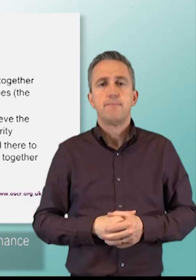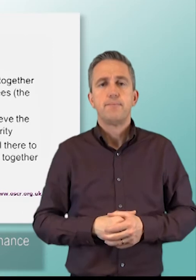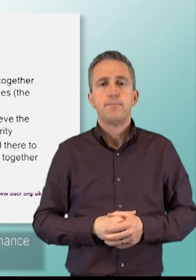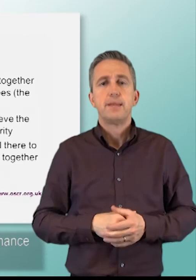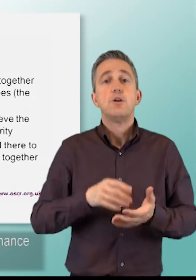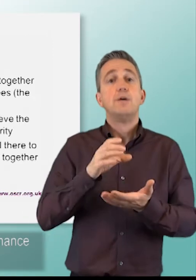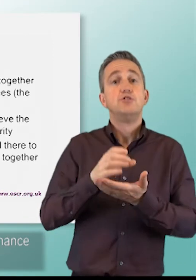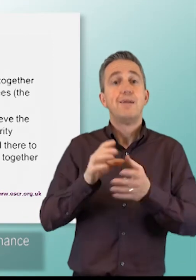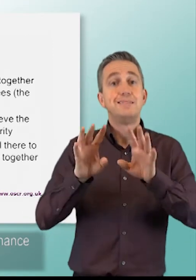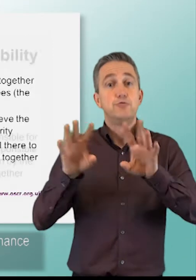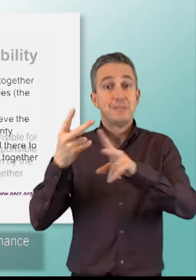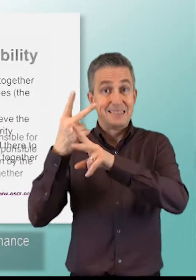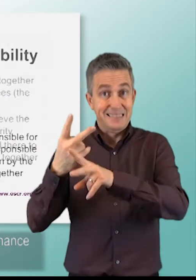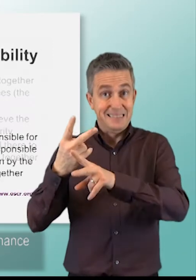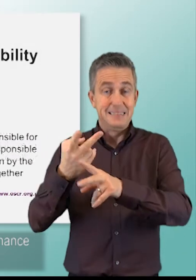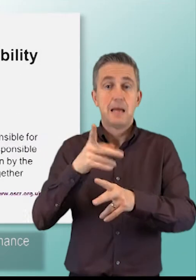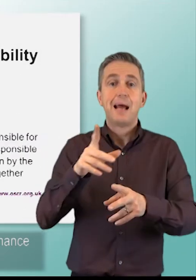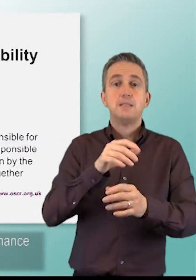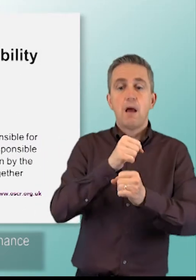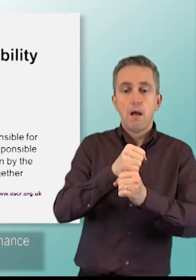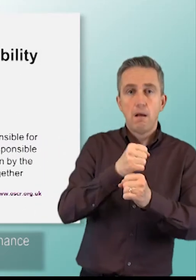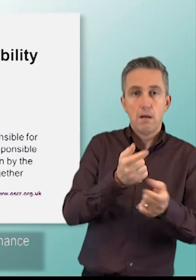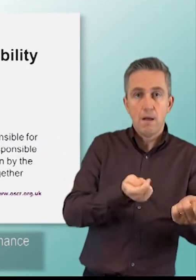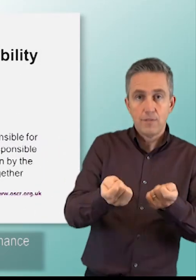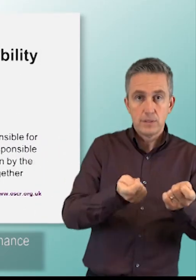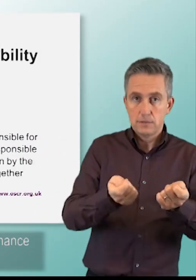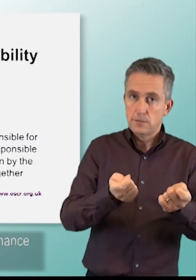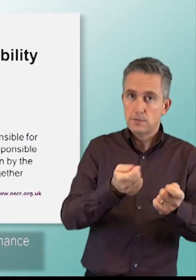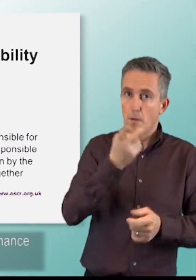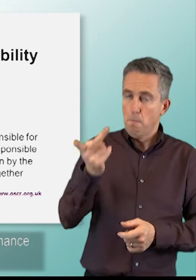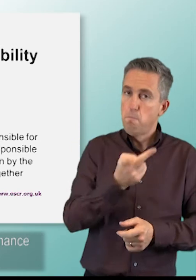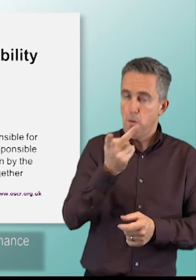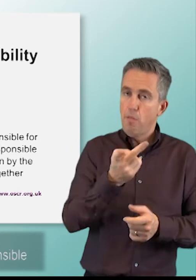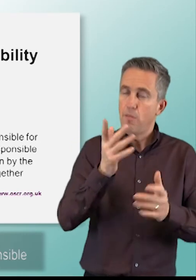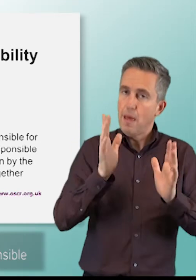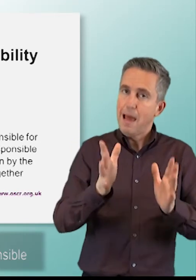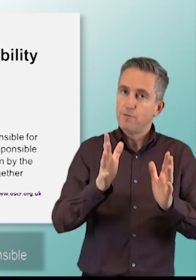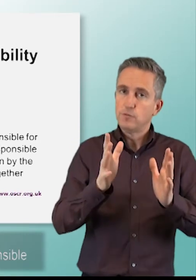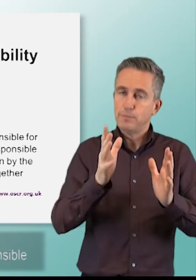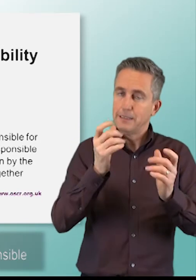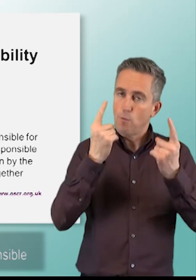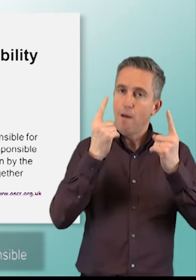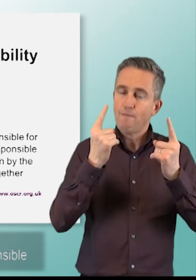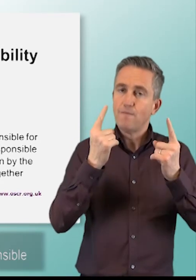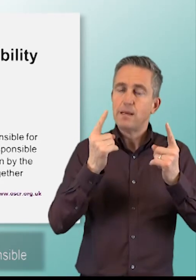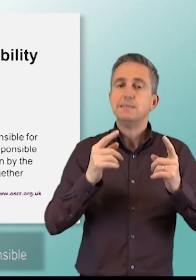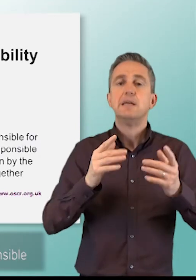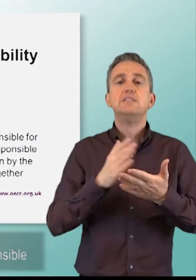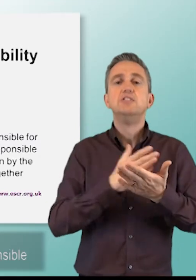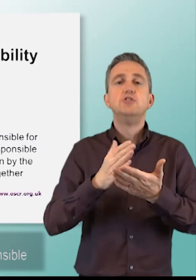And when we're talking about charity trustees and governance, there's a really key principle that I'd ask you all to bear in mind, and that's the one of